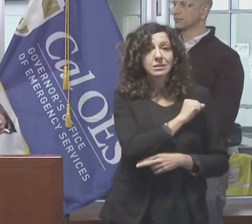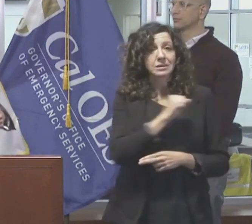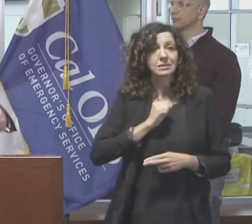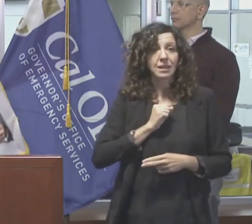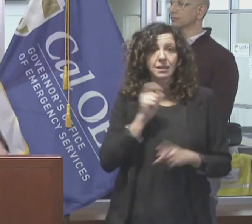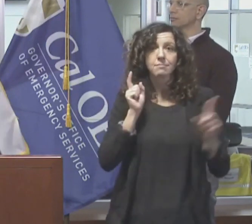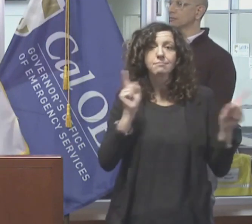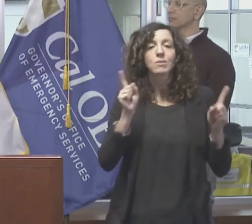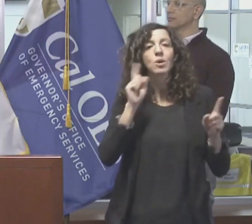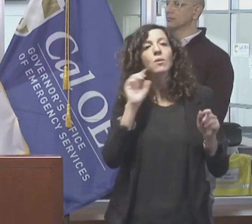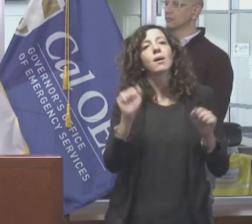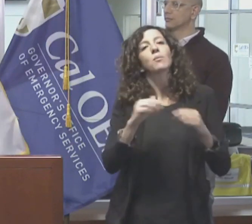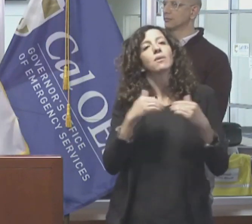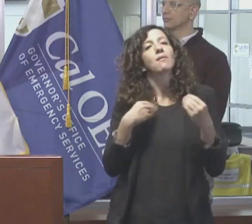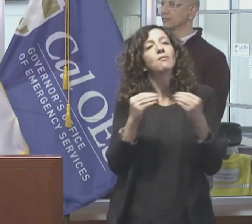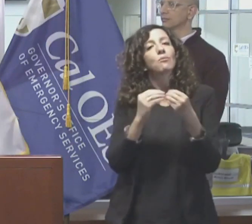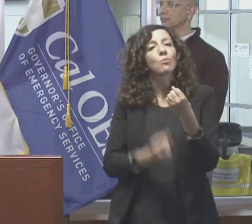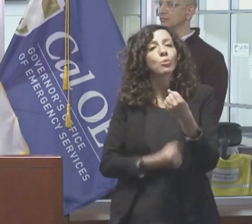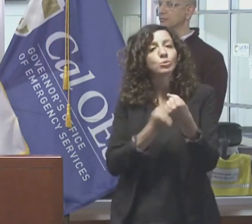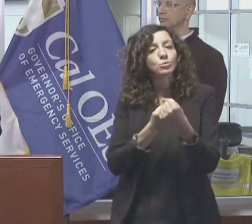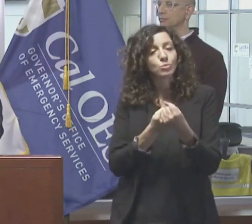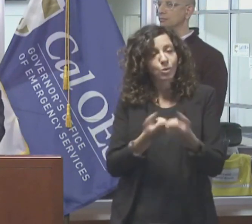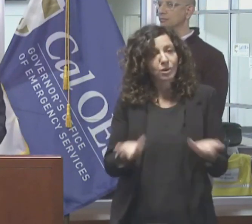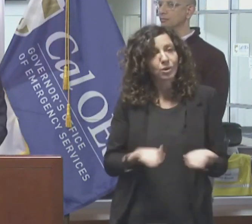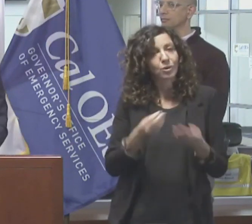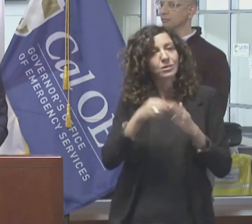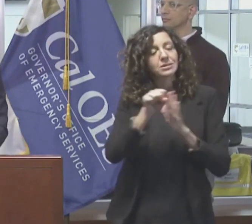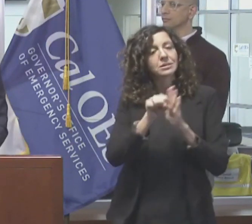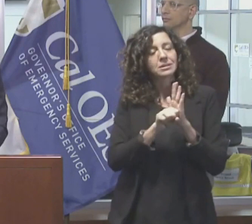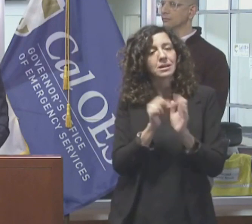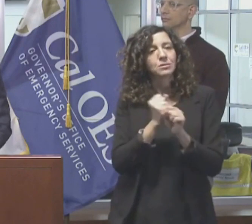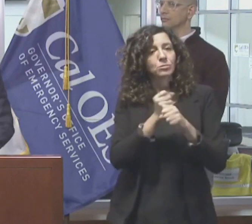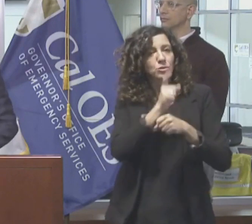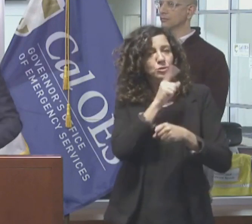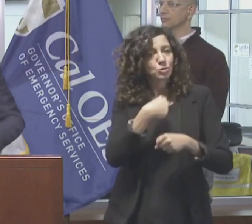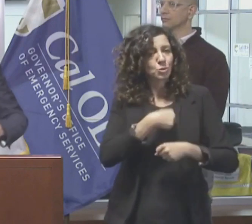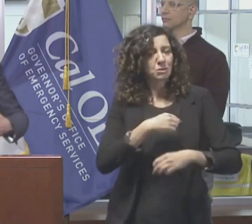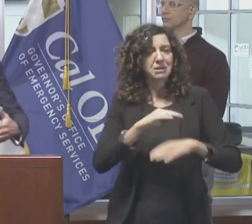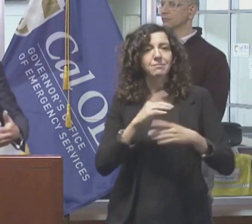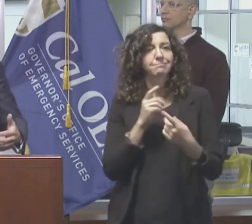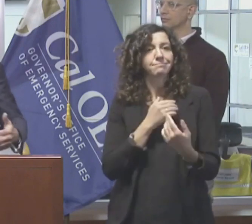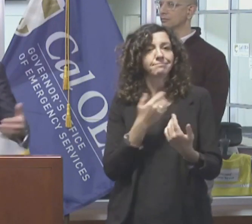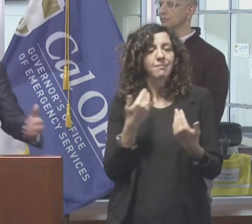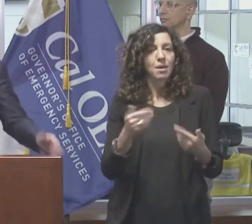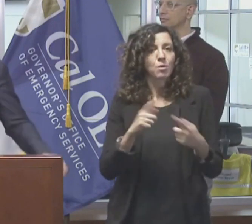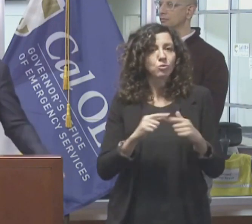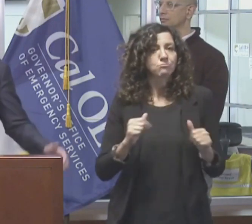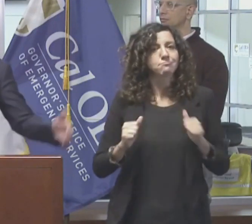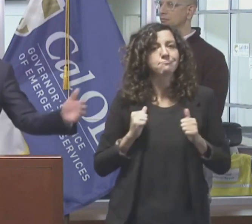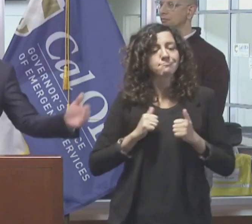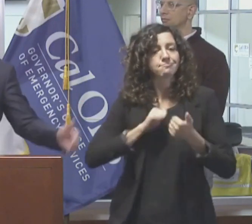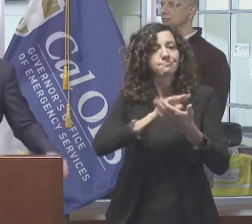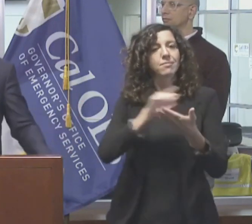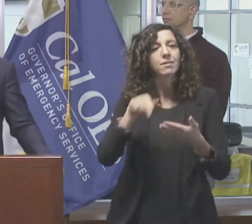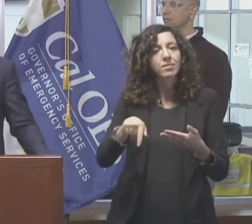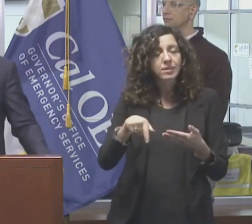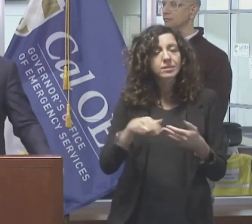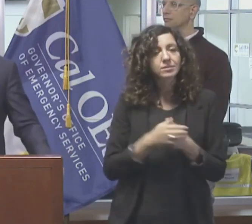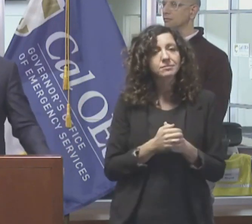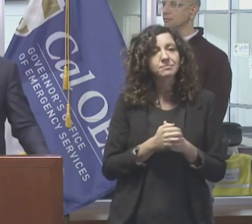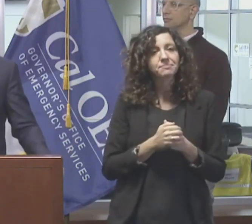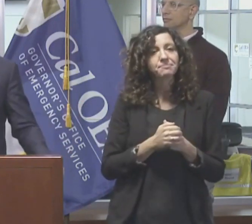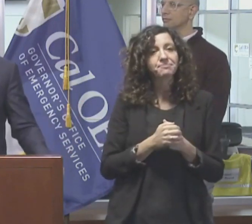even more support that we think is necessary to meet this moment. In more parochial, for some more